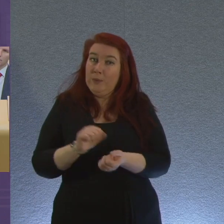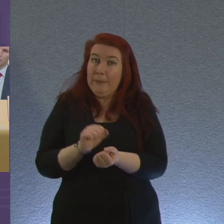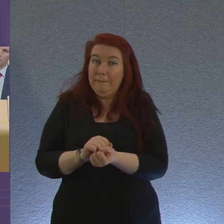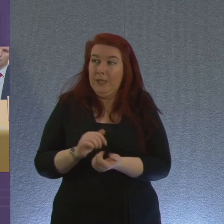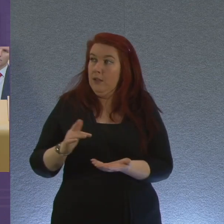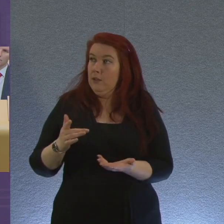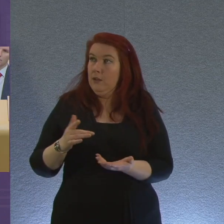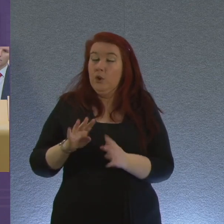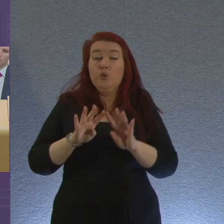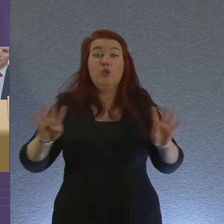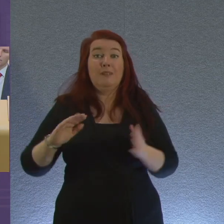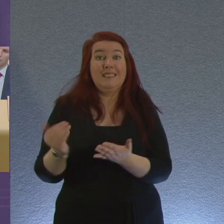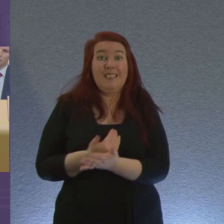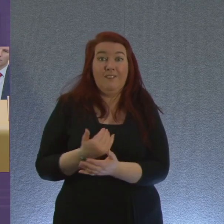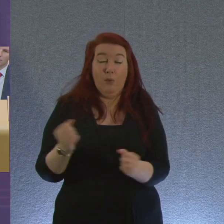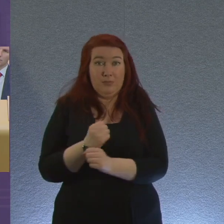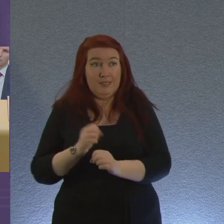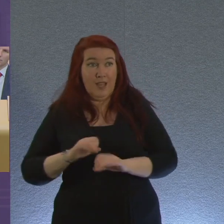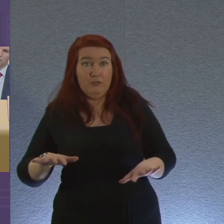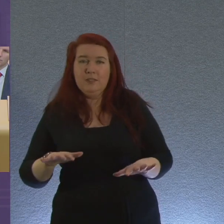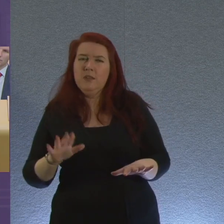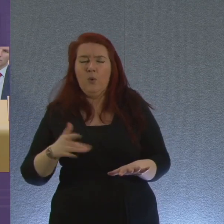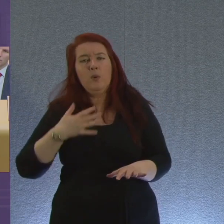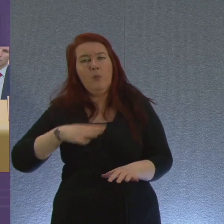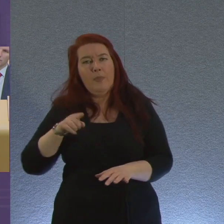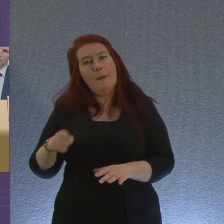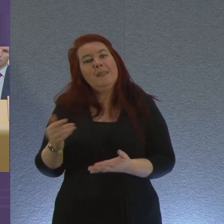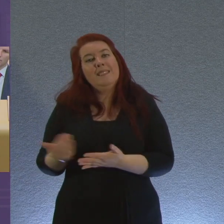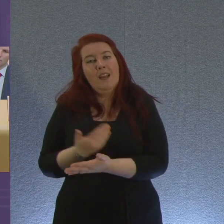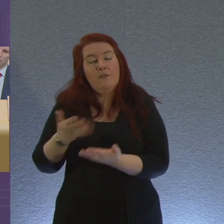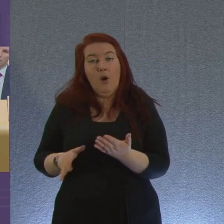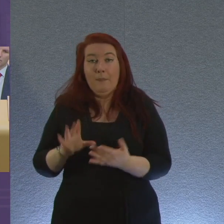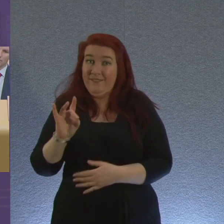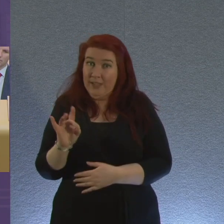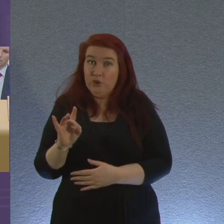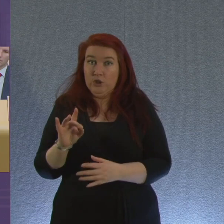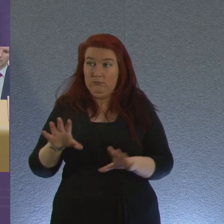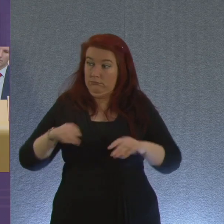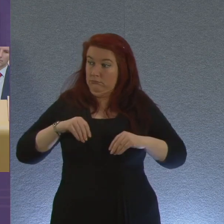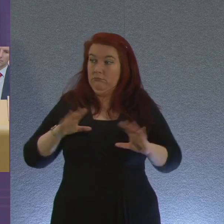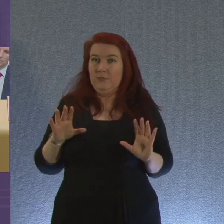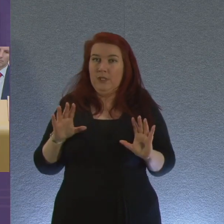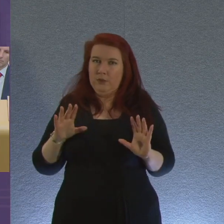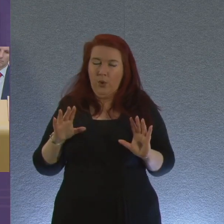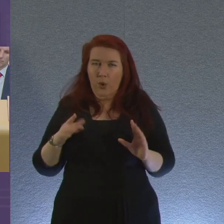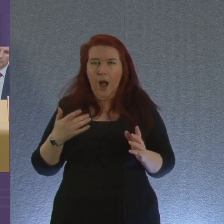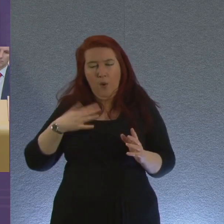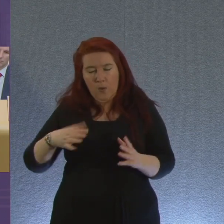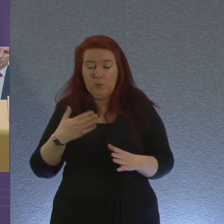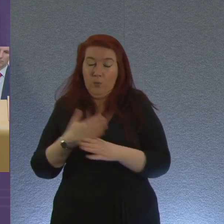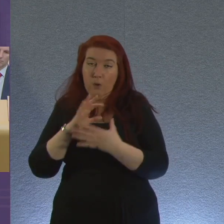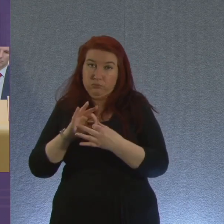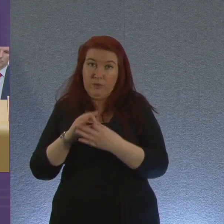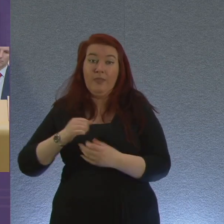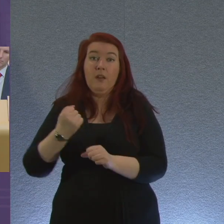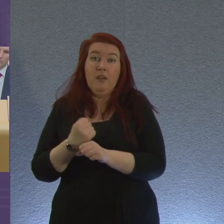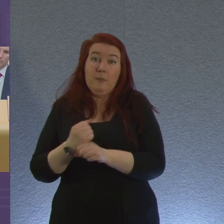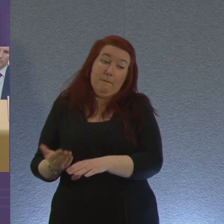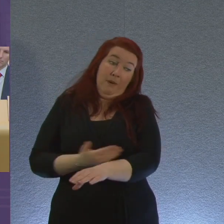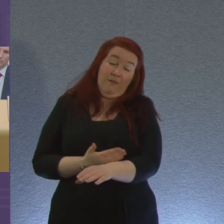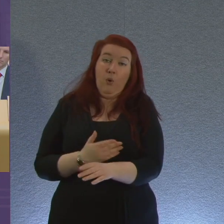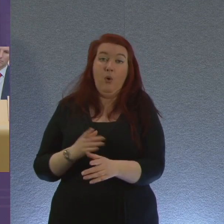terrorists. We need only find a solution to keep them safe from infection, and I look forward to working with the government before we return in April to